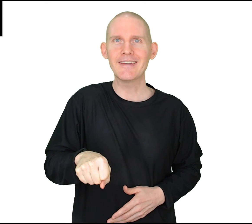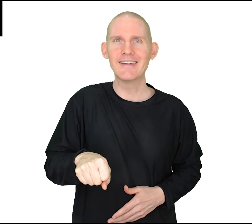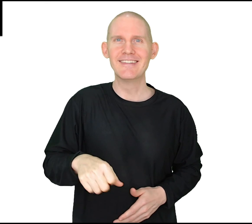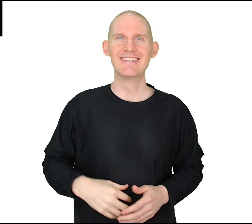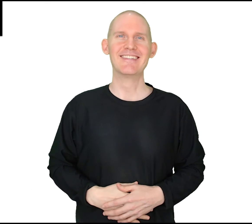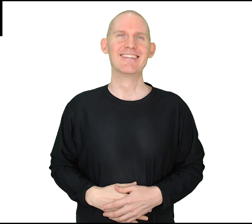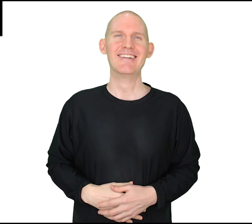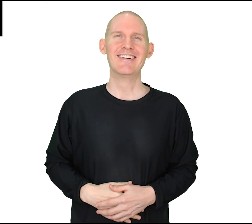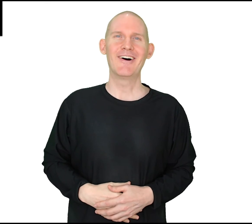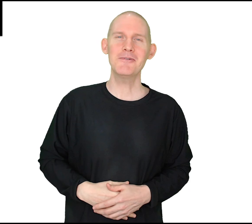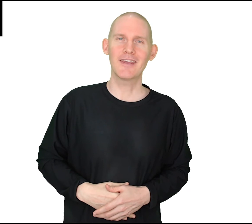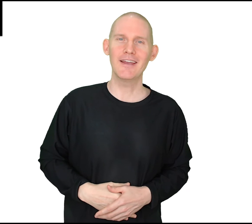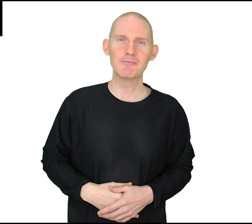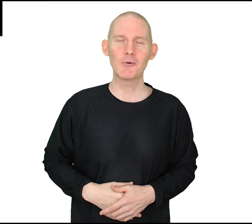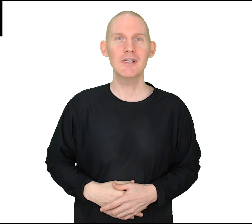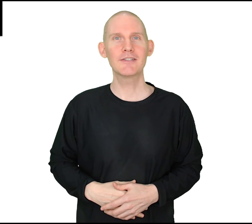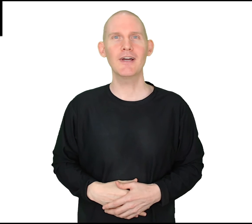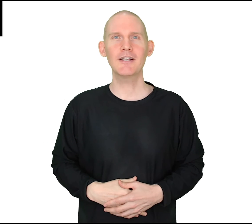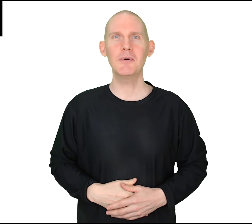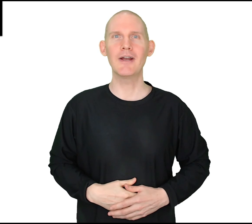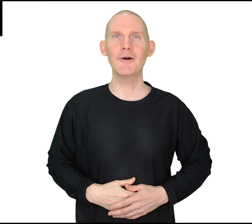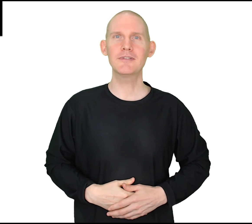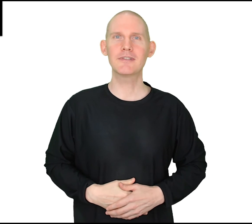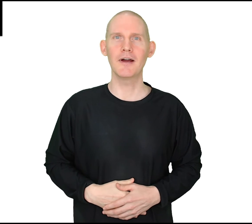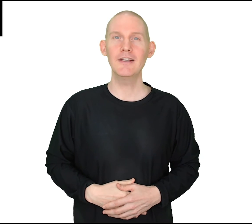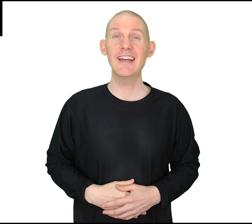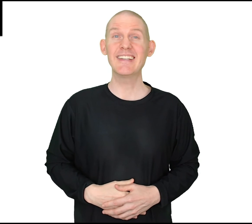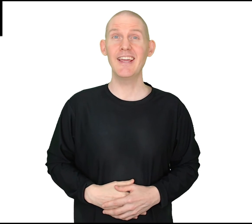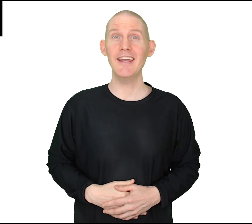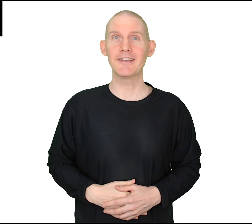we have take. Okay, we just talked about how to sign take.